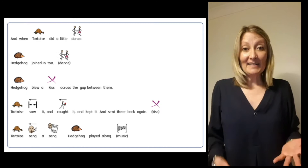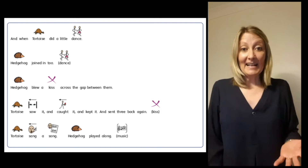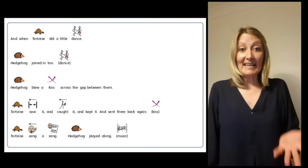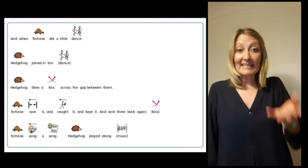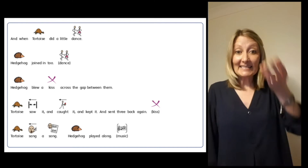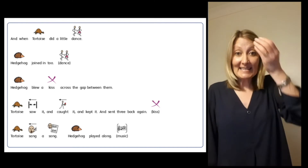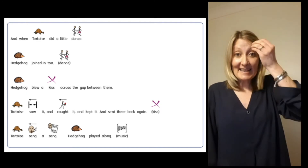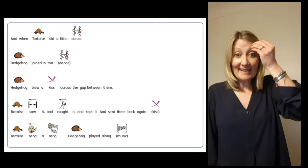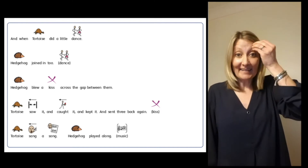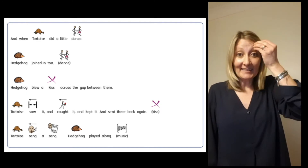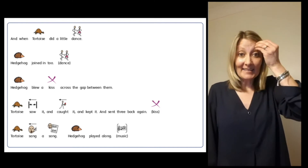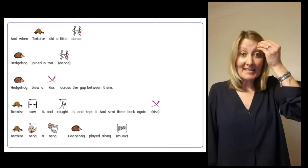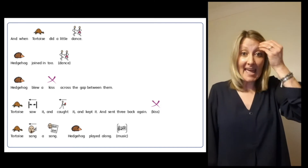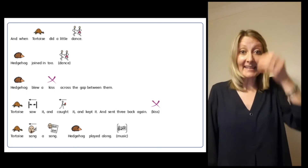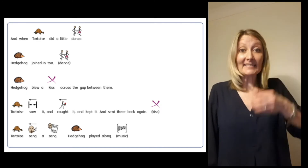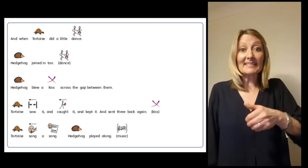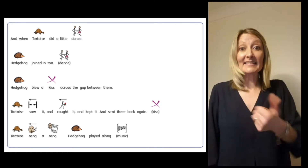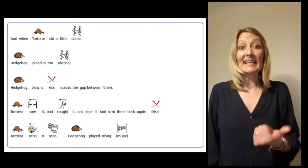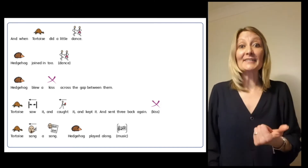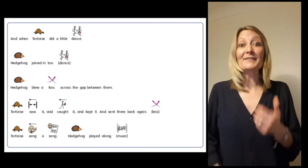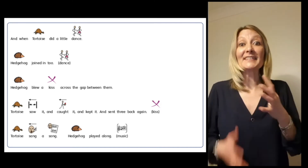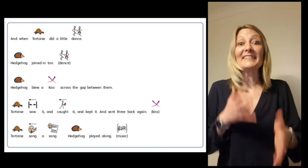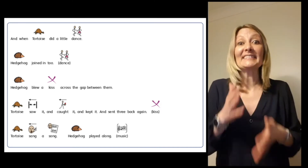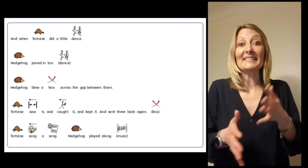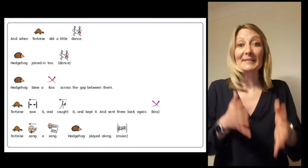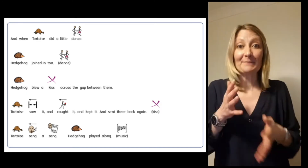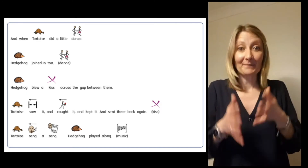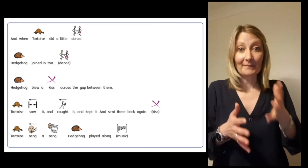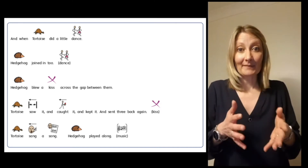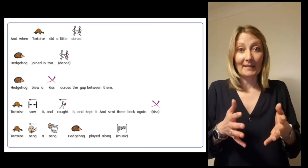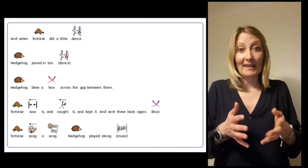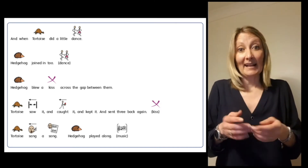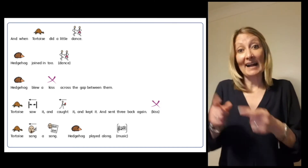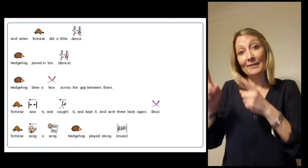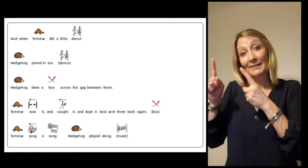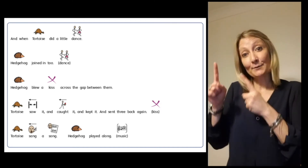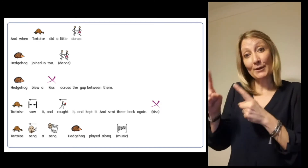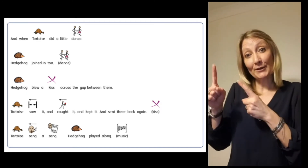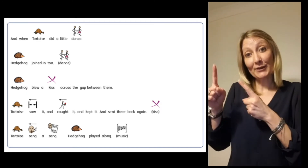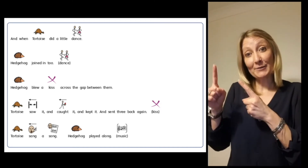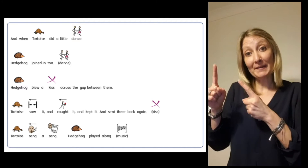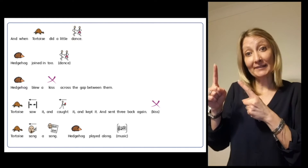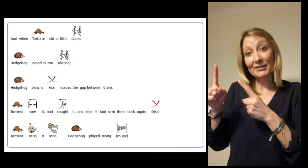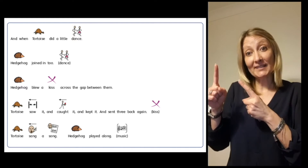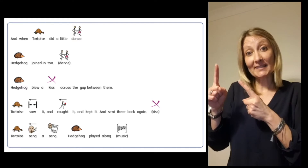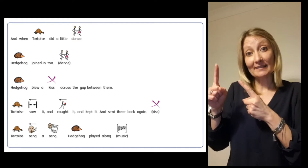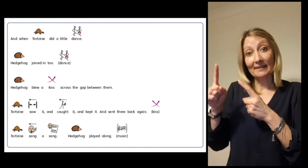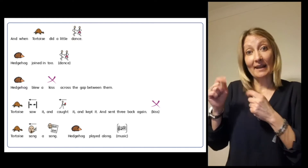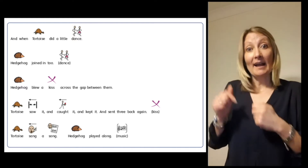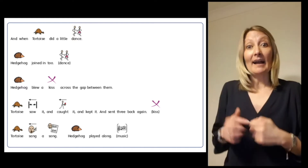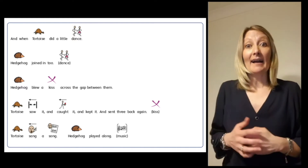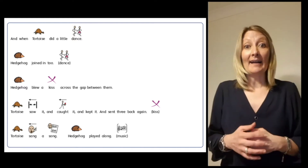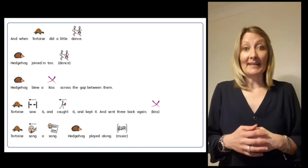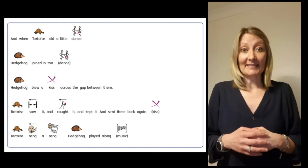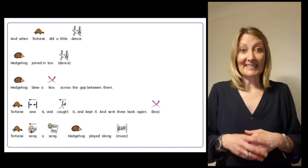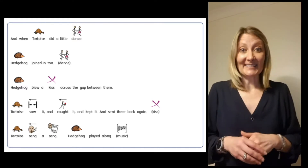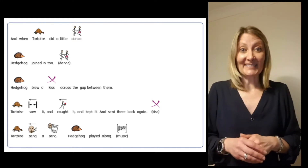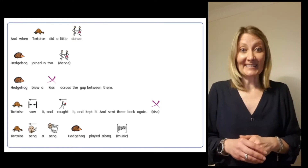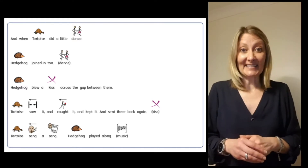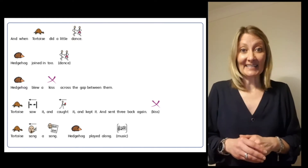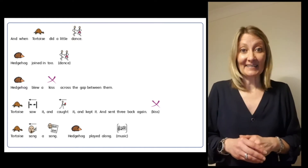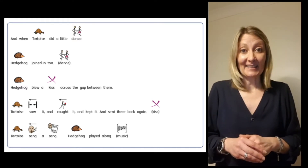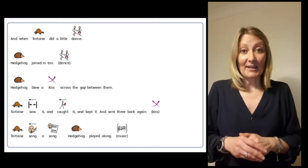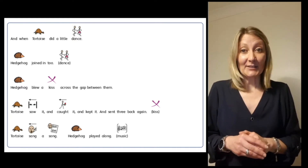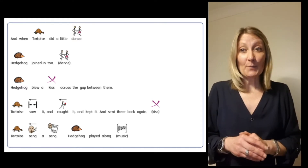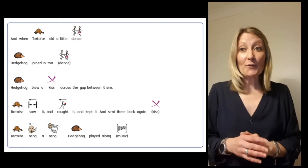Now let's learn the next set of signs. Have a little look at the pictures and let's get